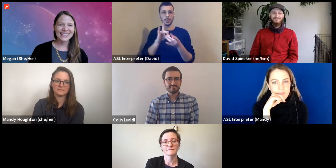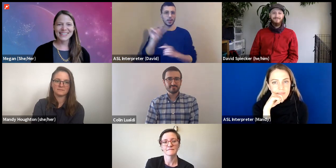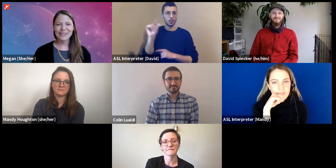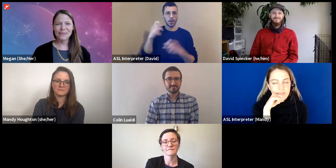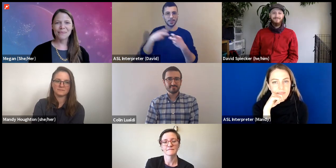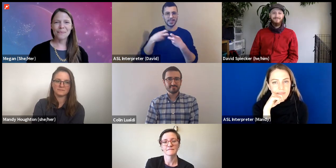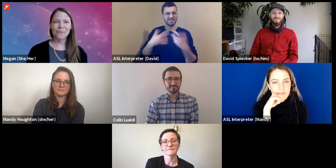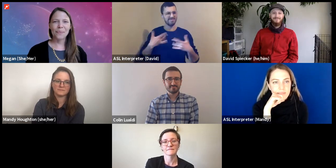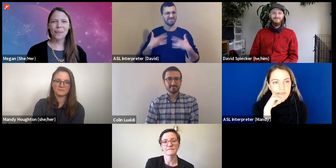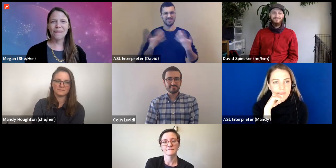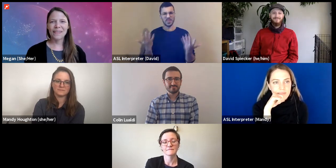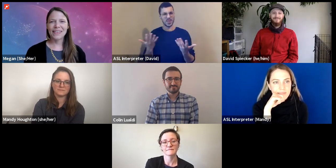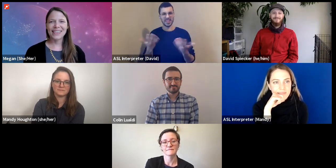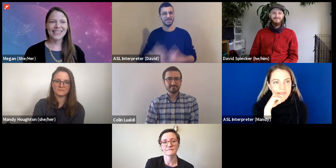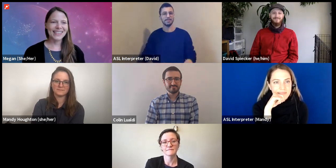physics?